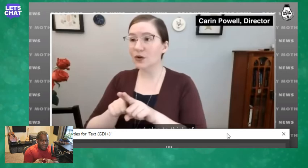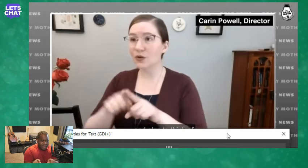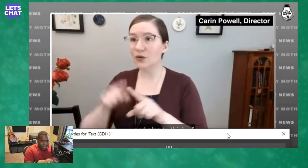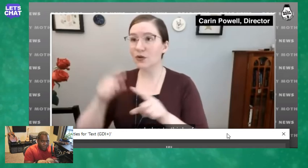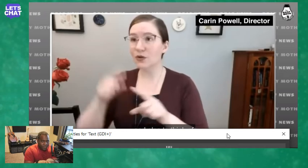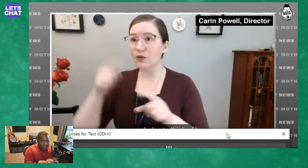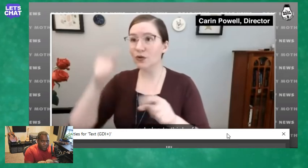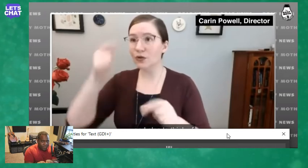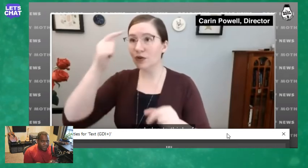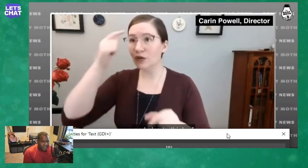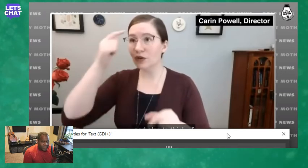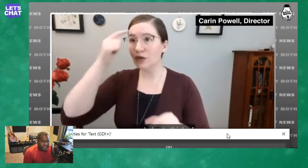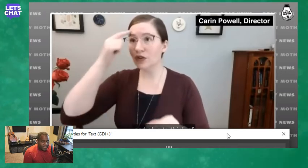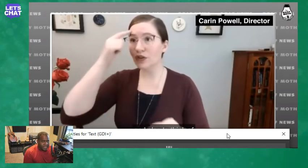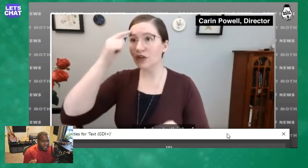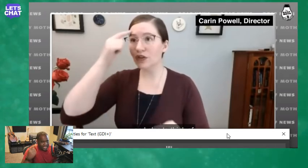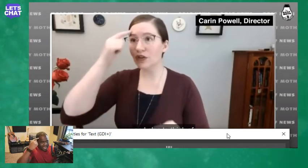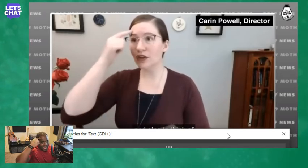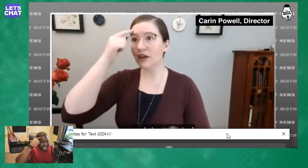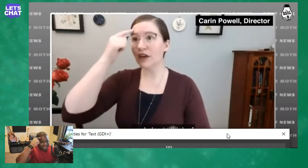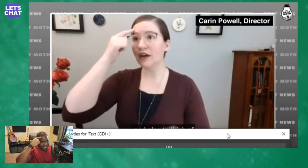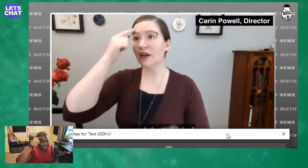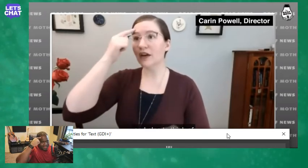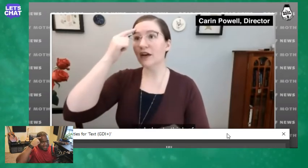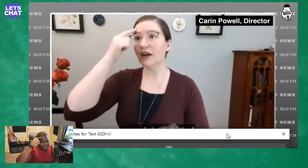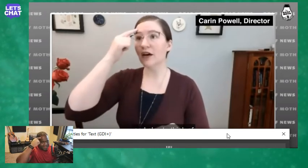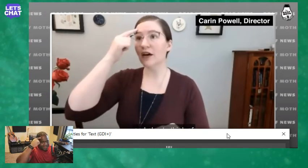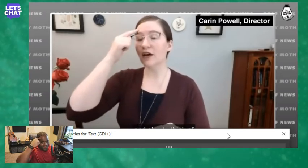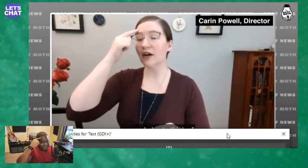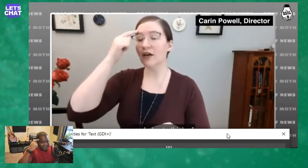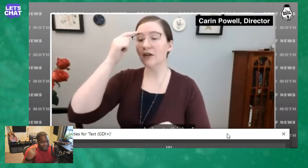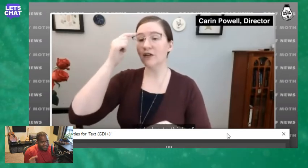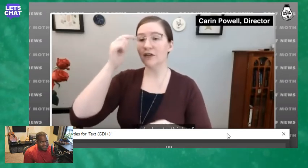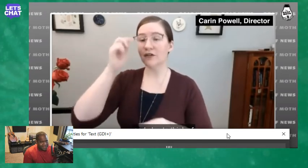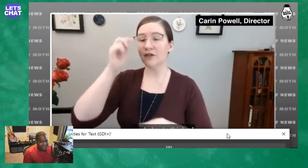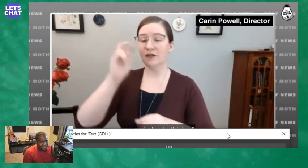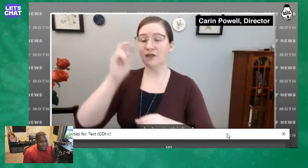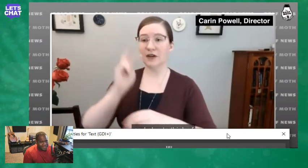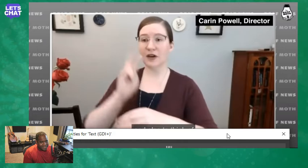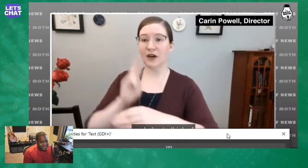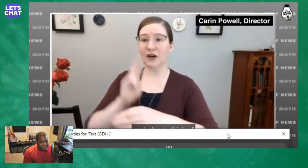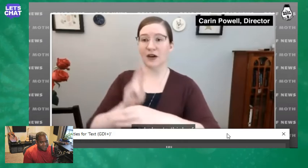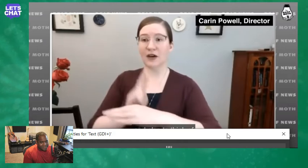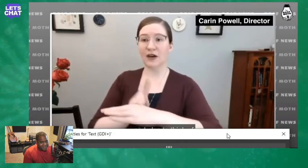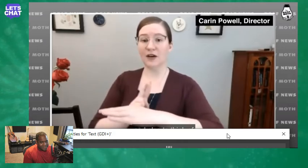freedom. Also, I think